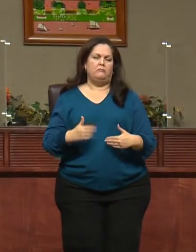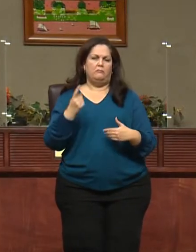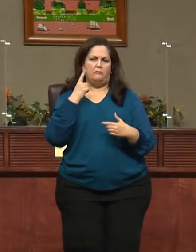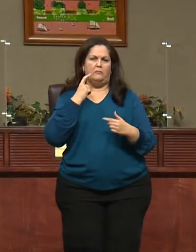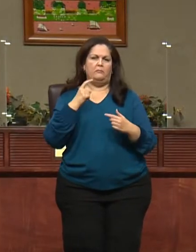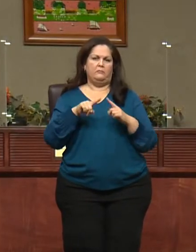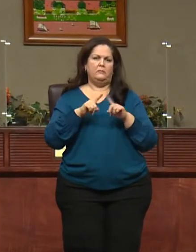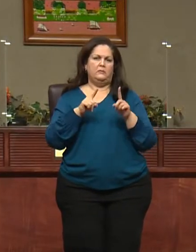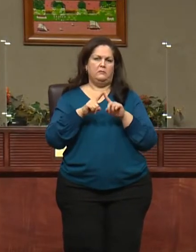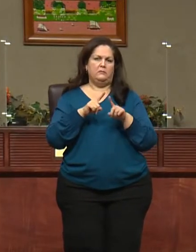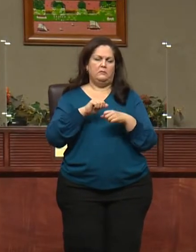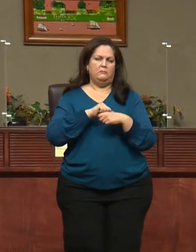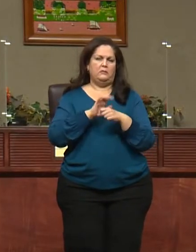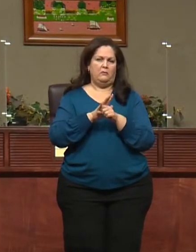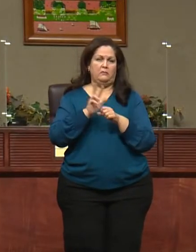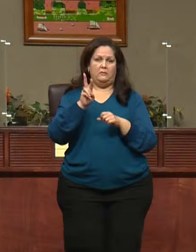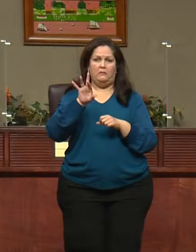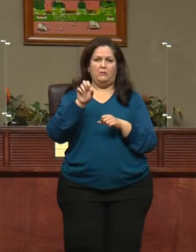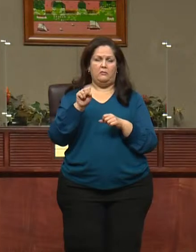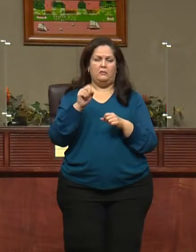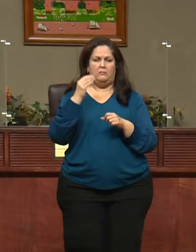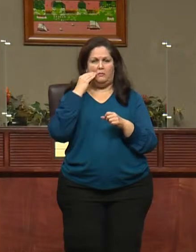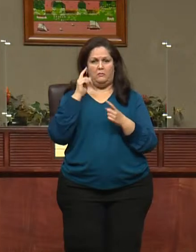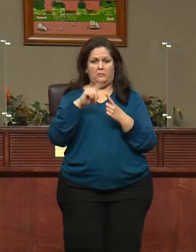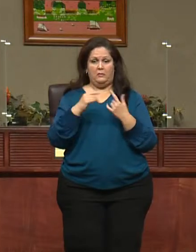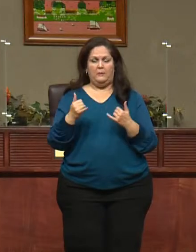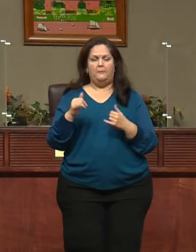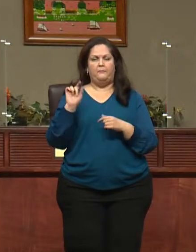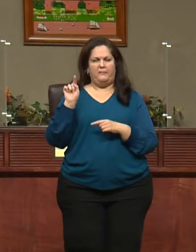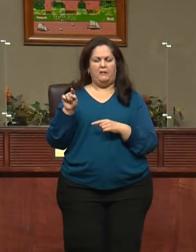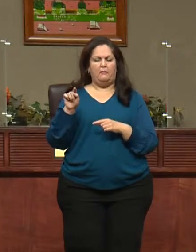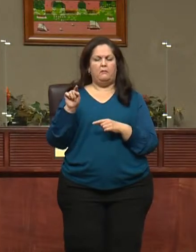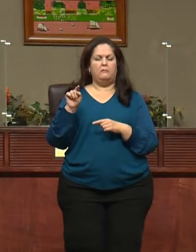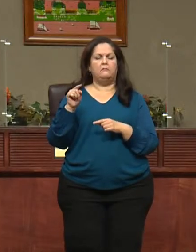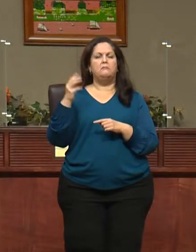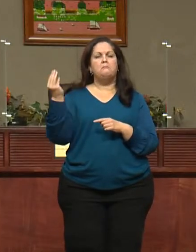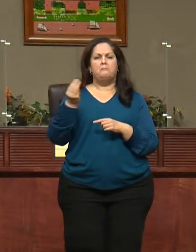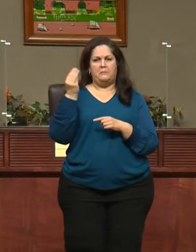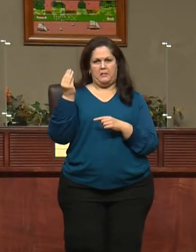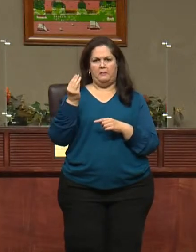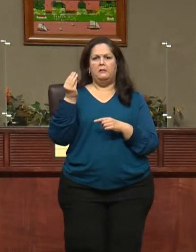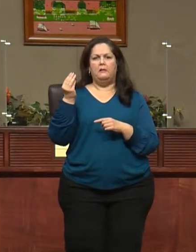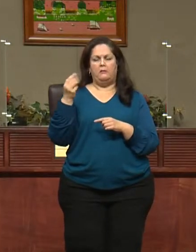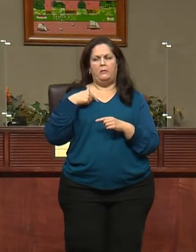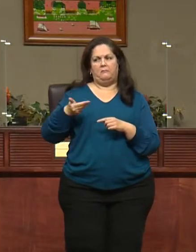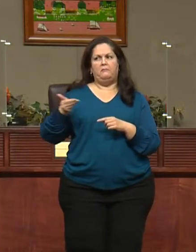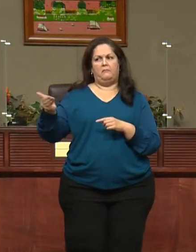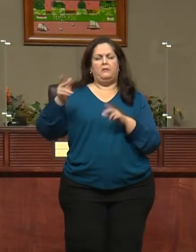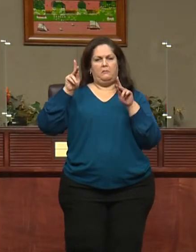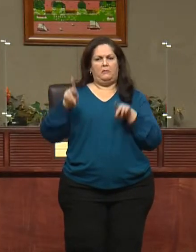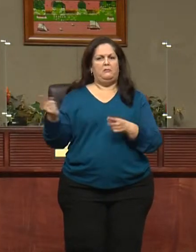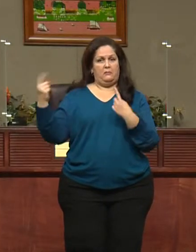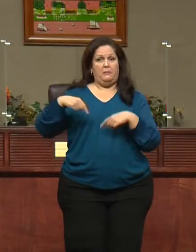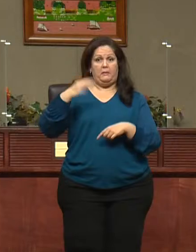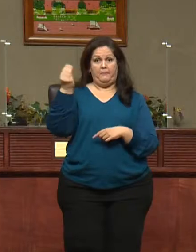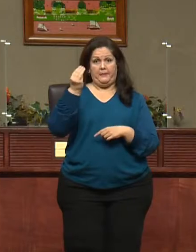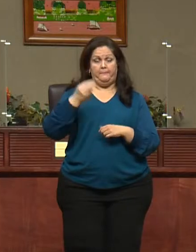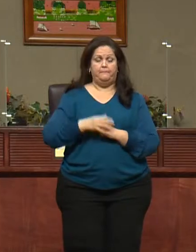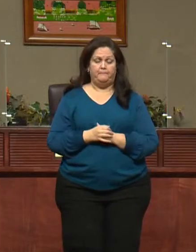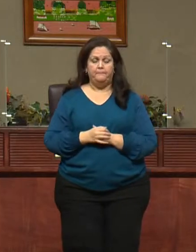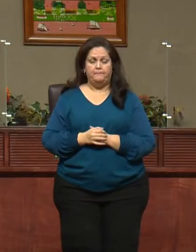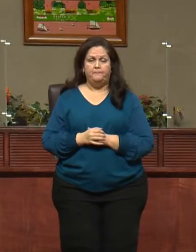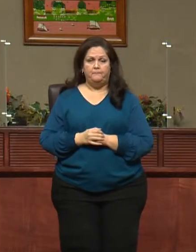virus as we know it today. So that will be part of the press briefing on Monday.